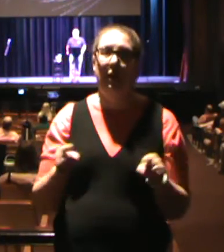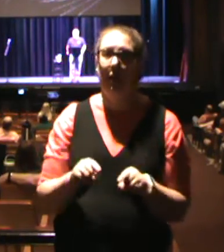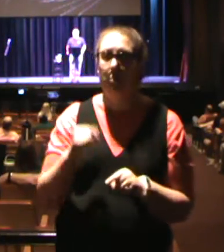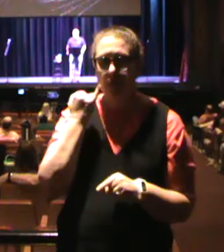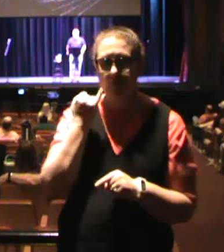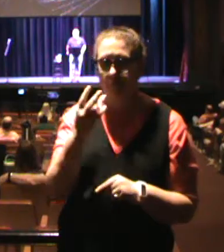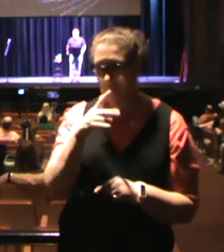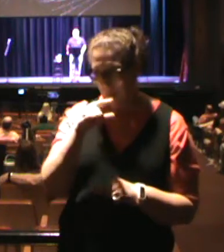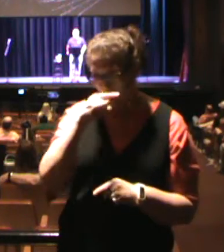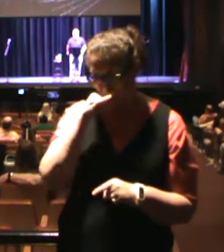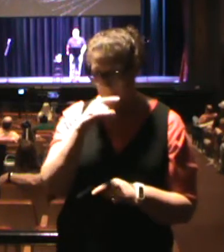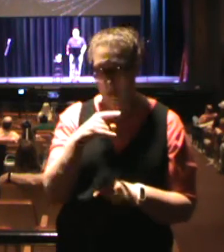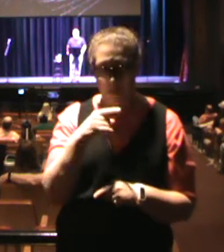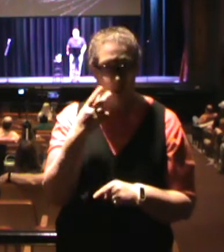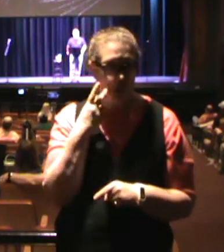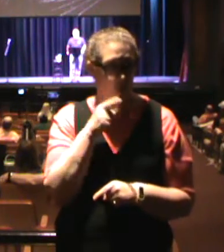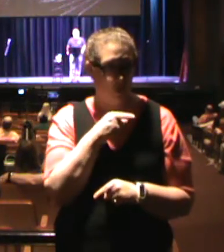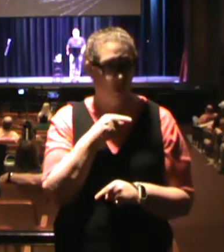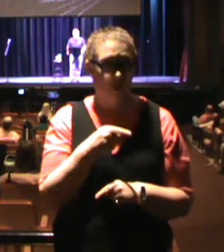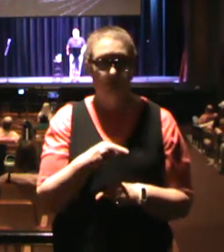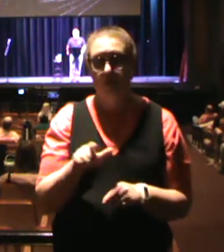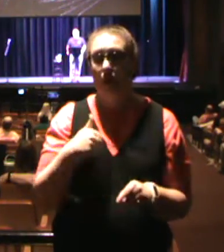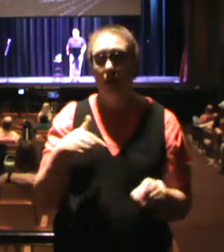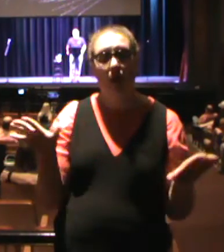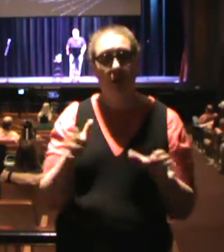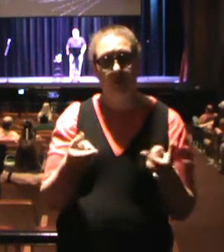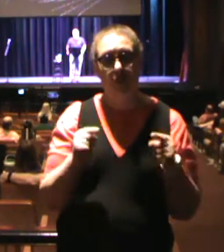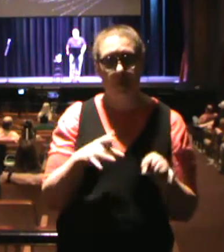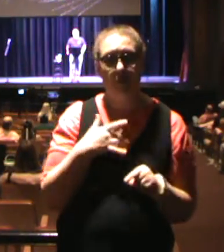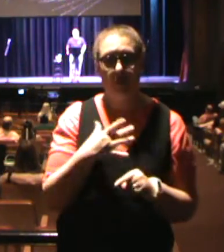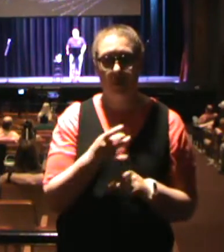look at you and say, I'll get around to it when I feel like it?